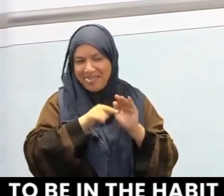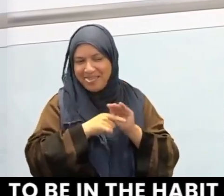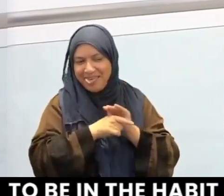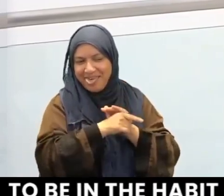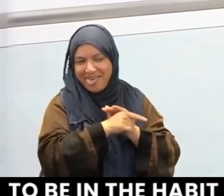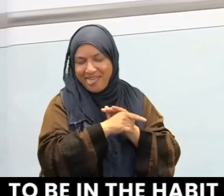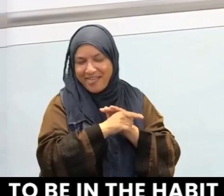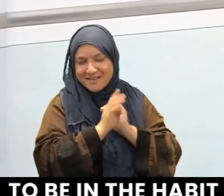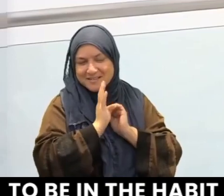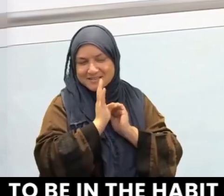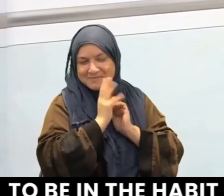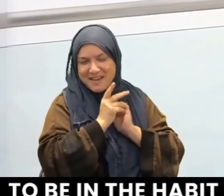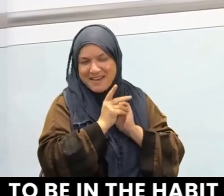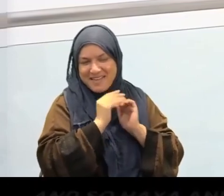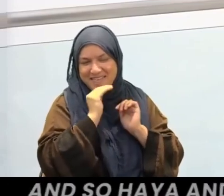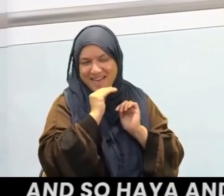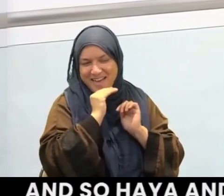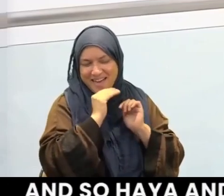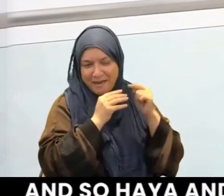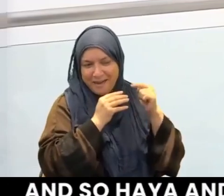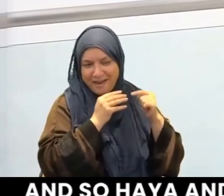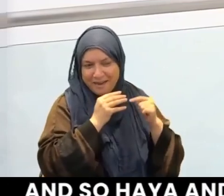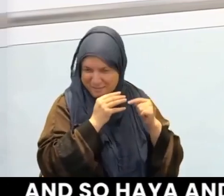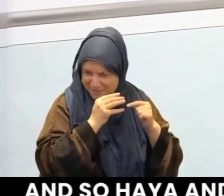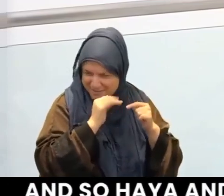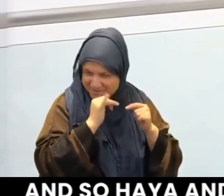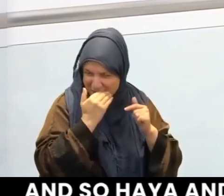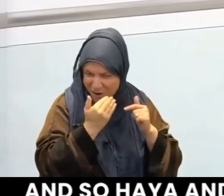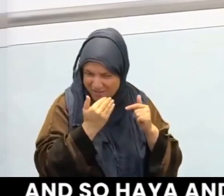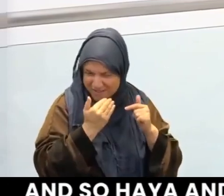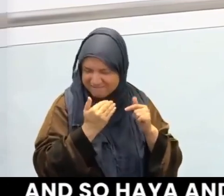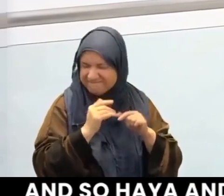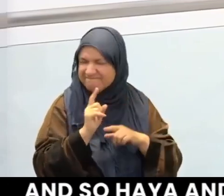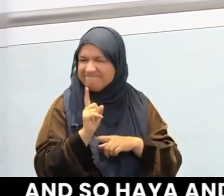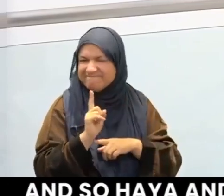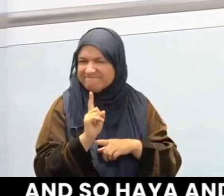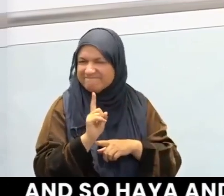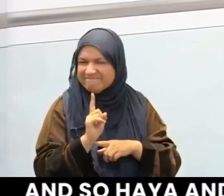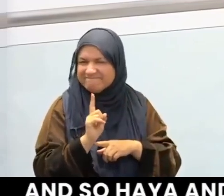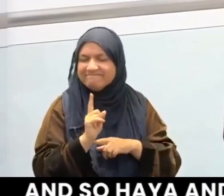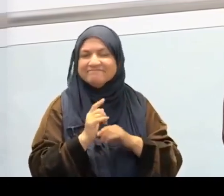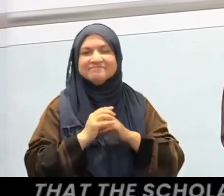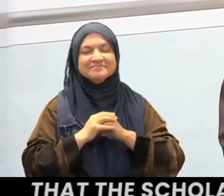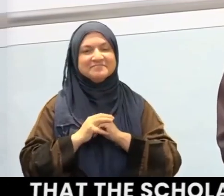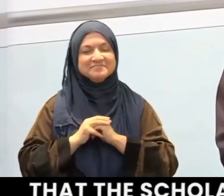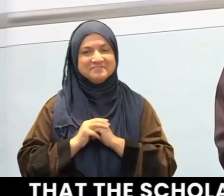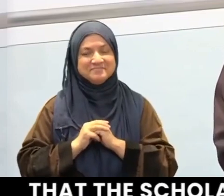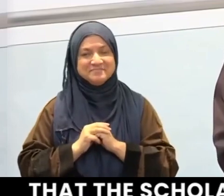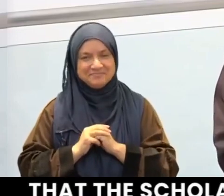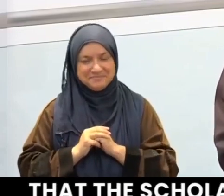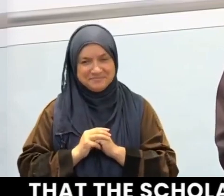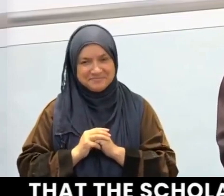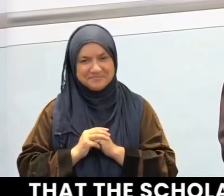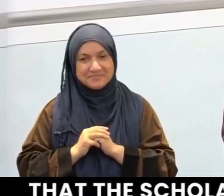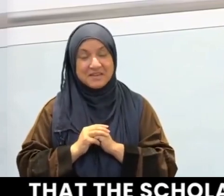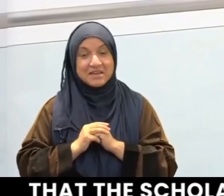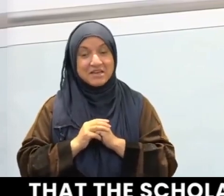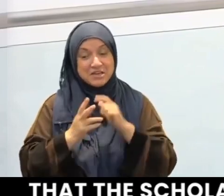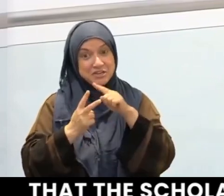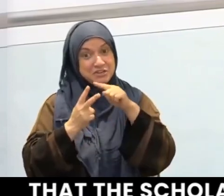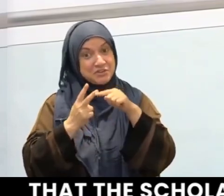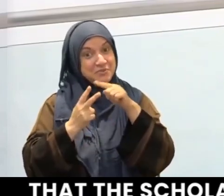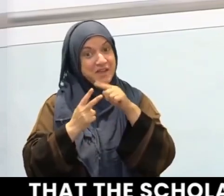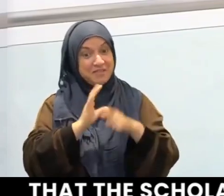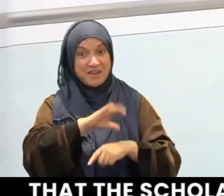foul tongue, a tongue that curses people. And so haya and sidq are two fountains, they're two traits that the scholars mention